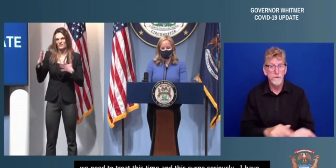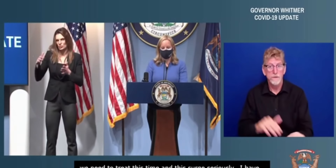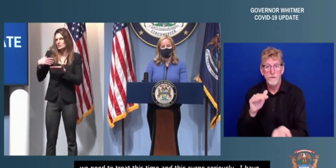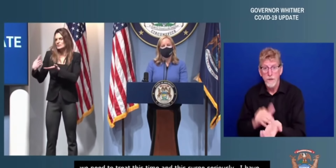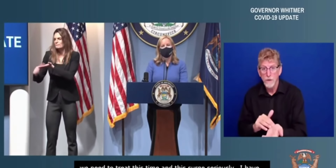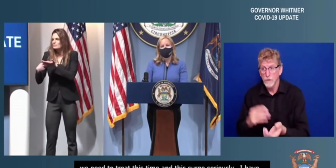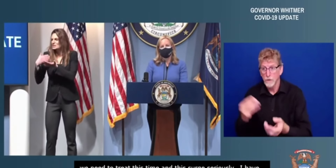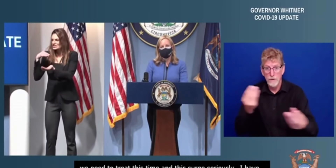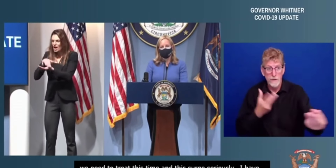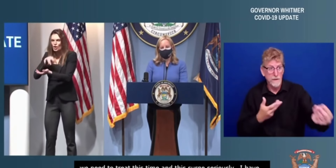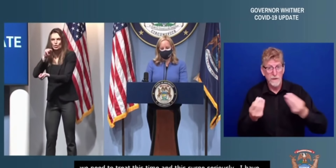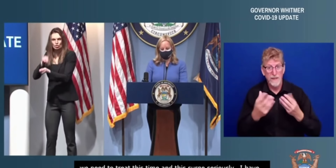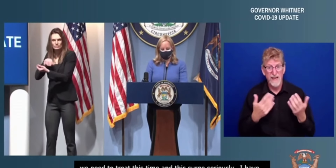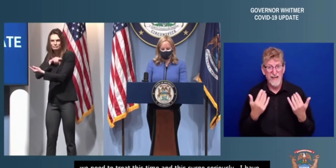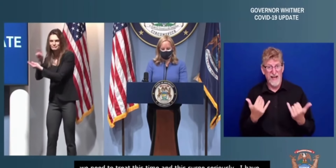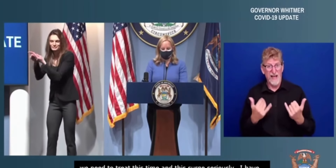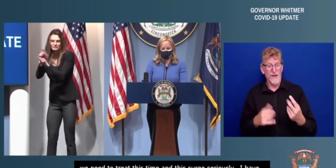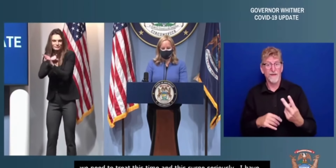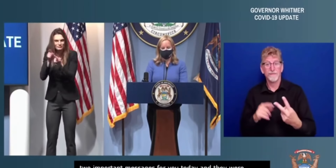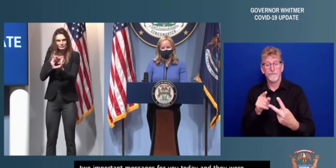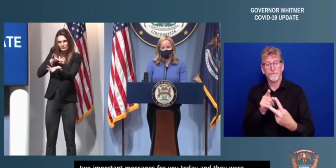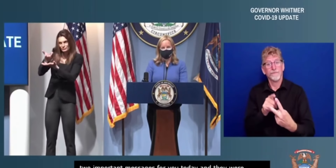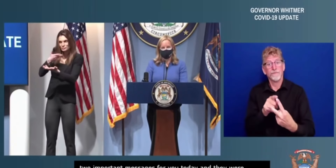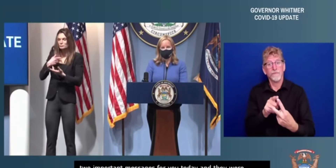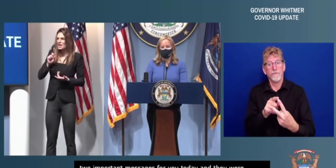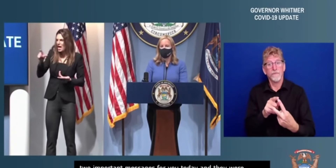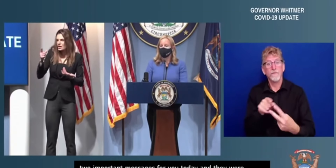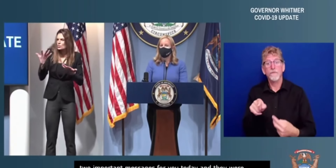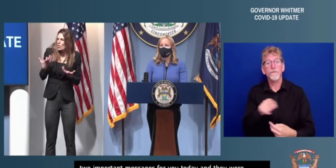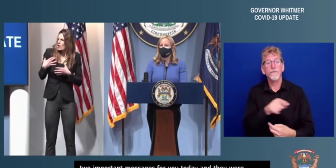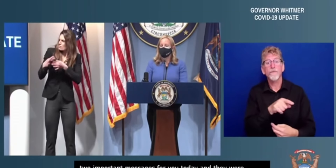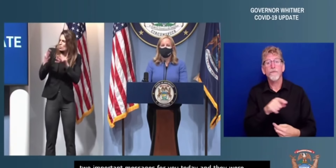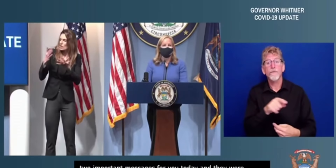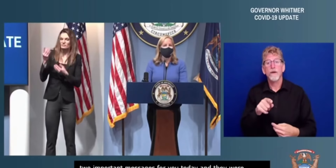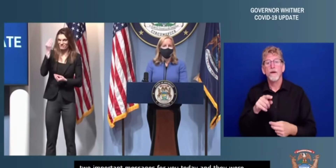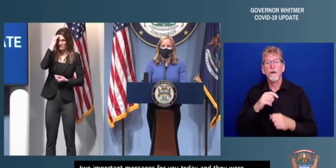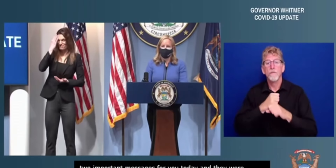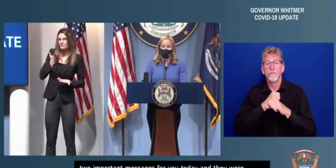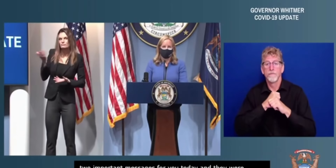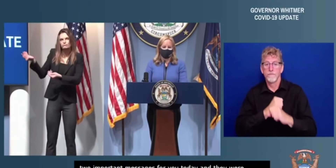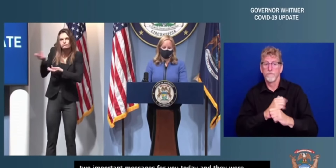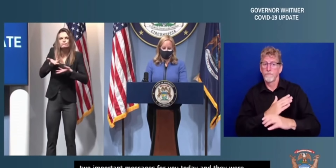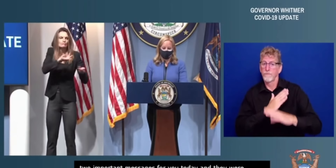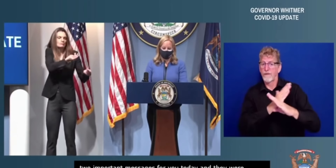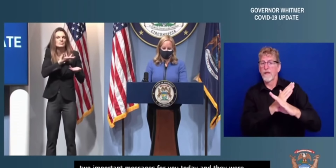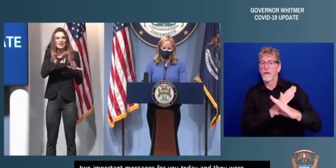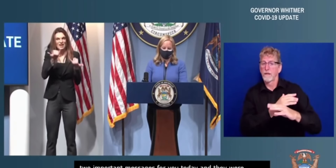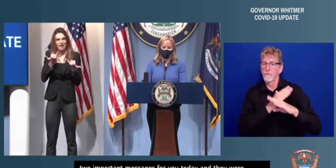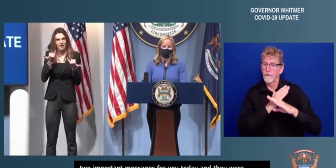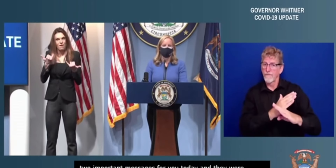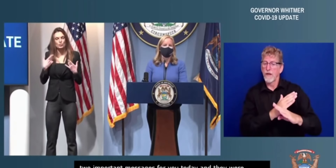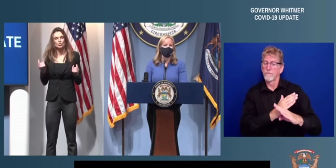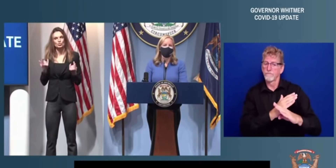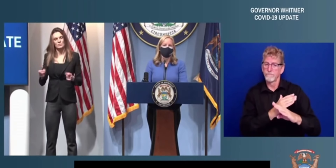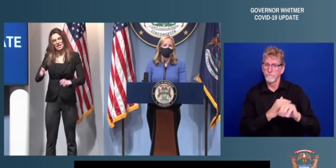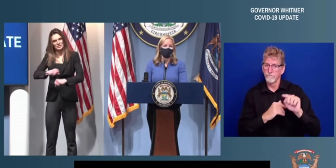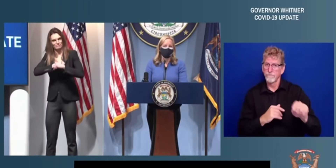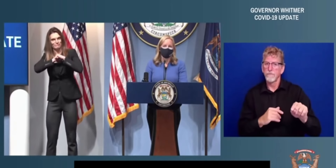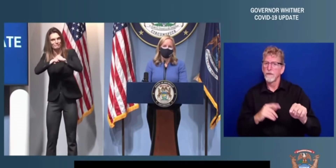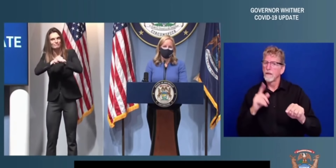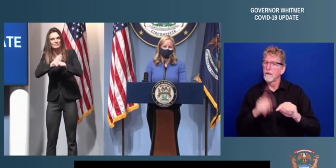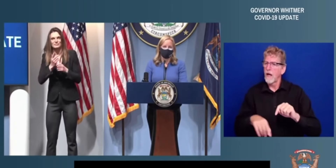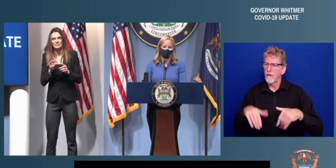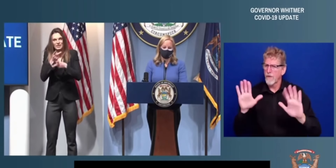week. The first is prevention. We cannot give up this fight. Prevention